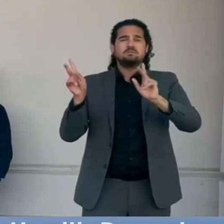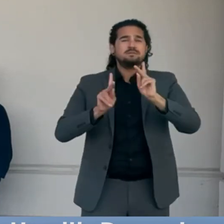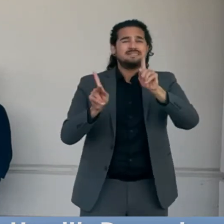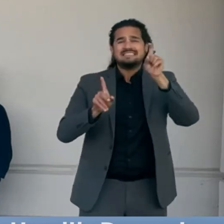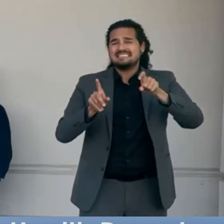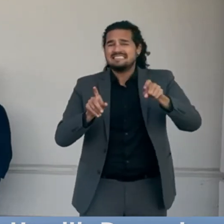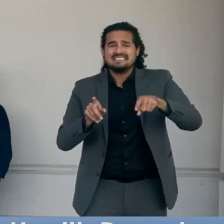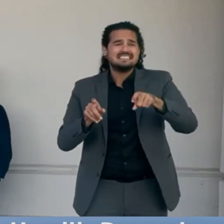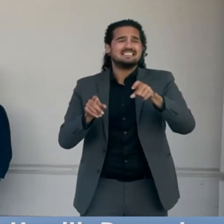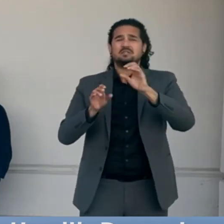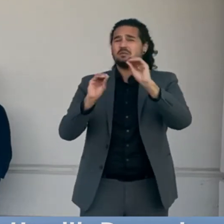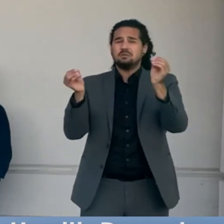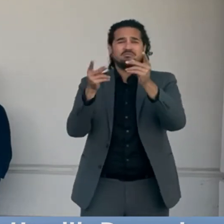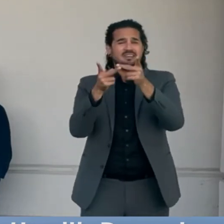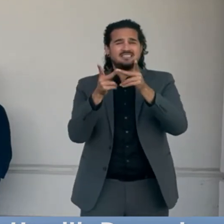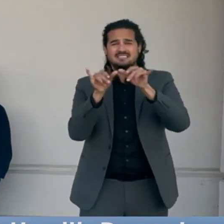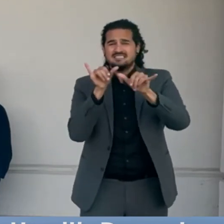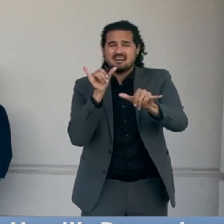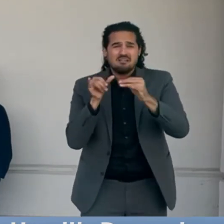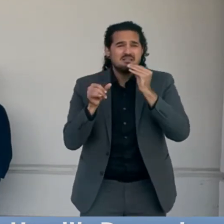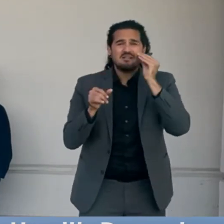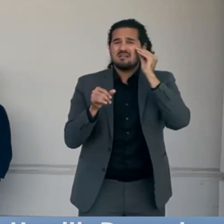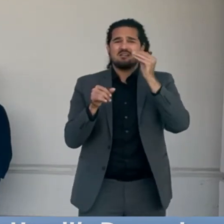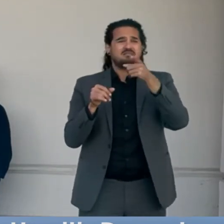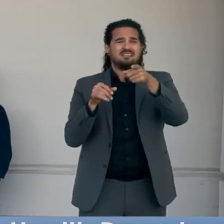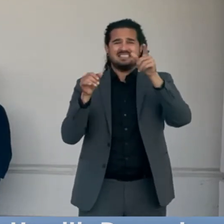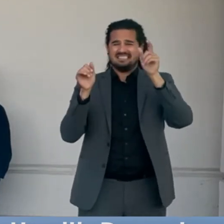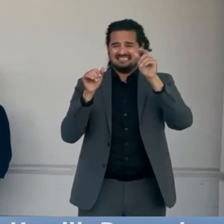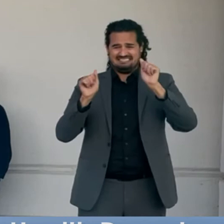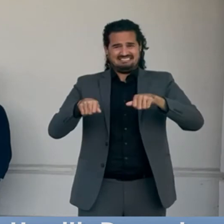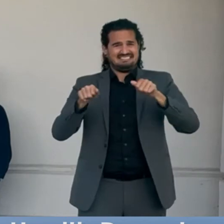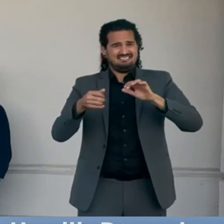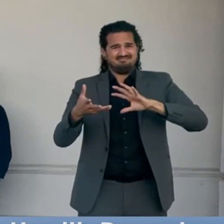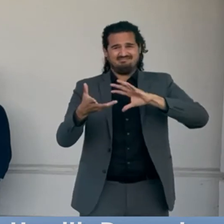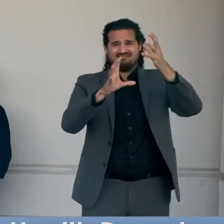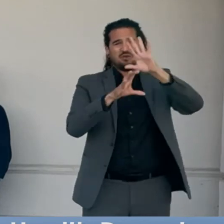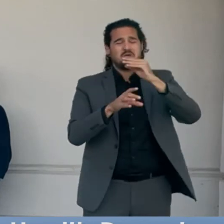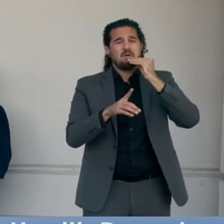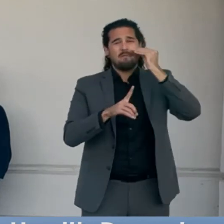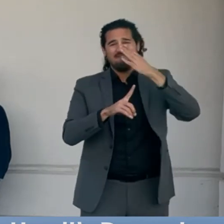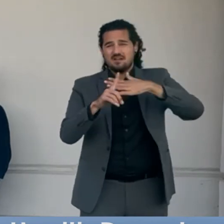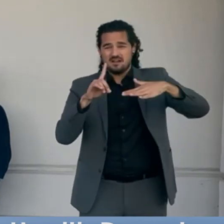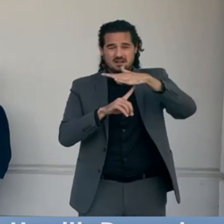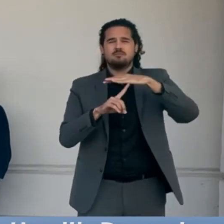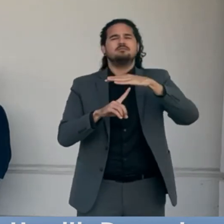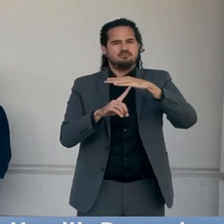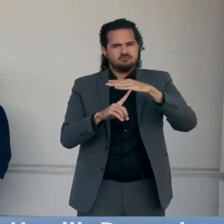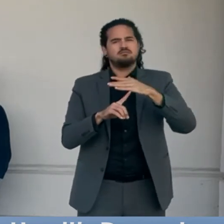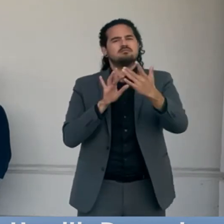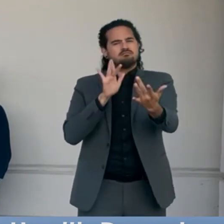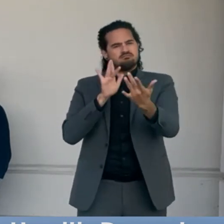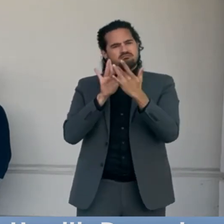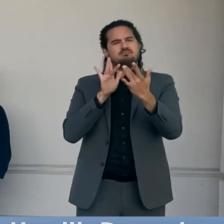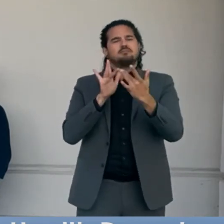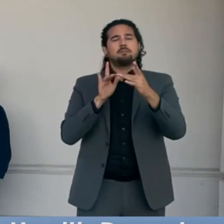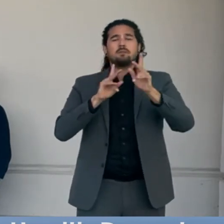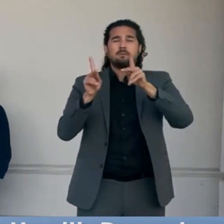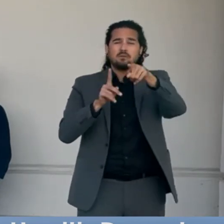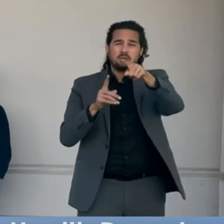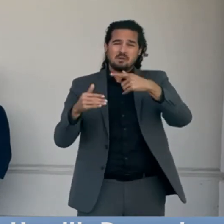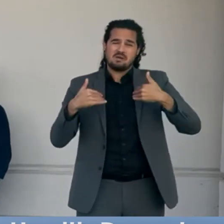stay or is at risk of losing their place to stay, in addition to many people who have already tested positive or who have been